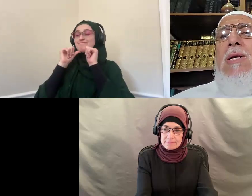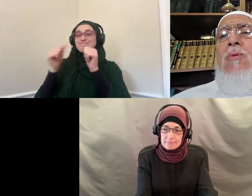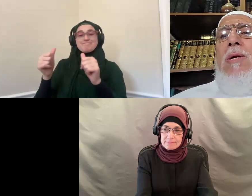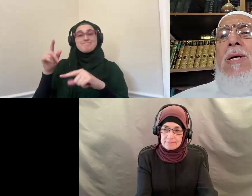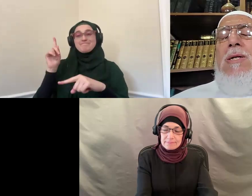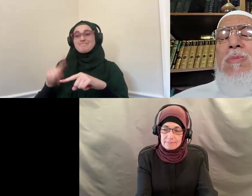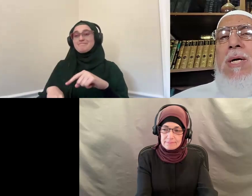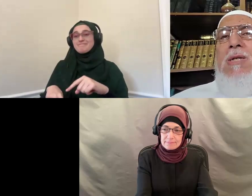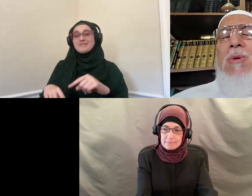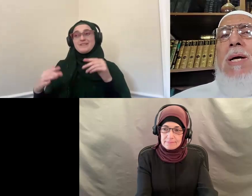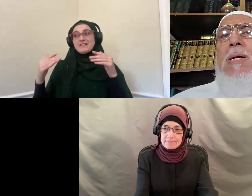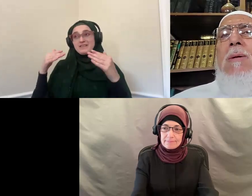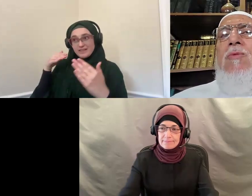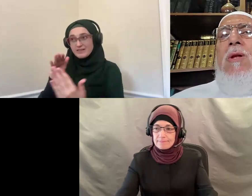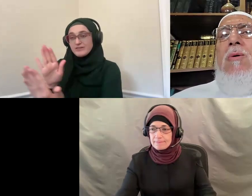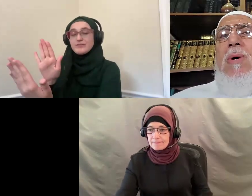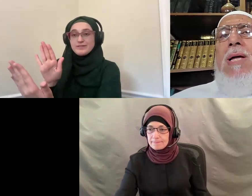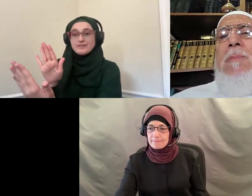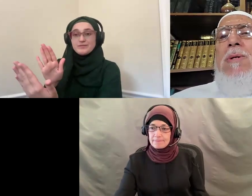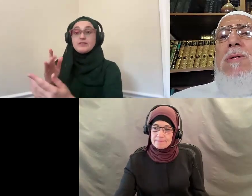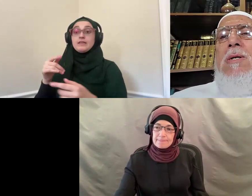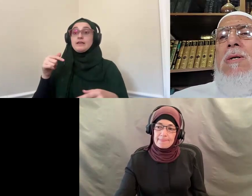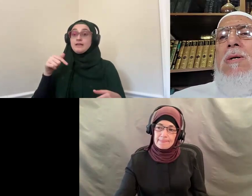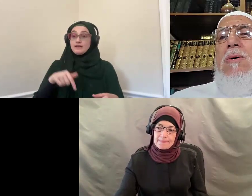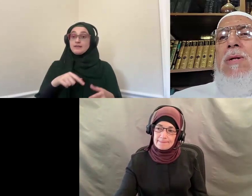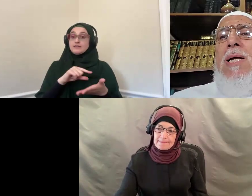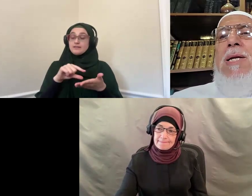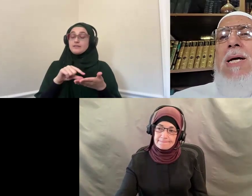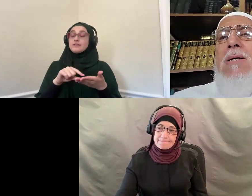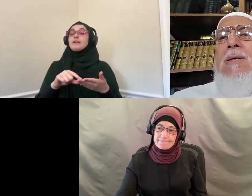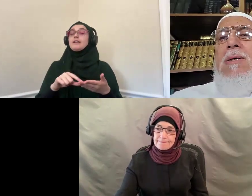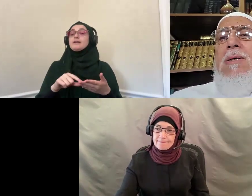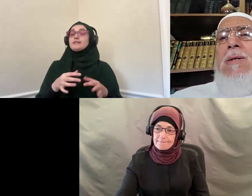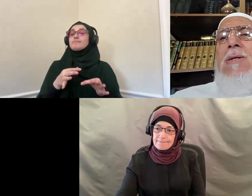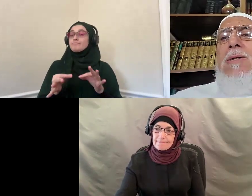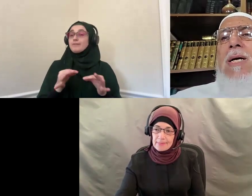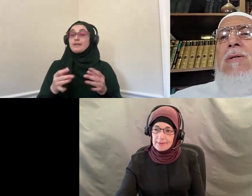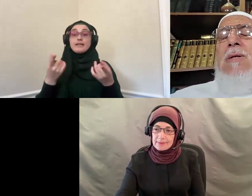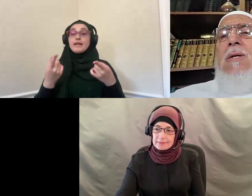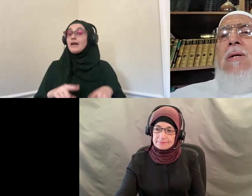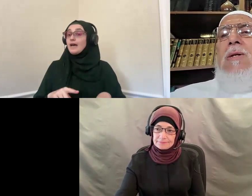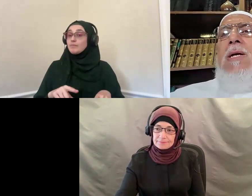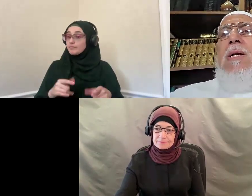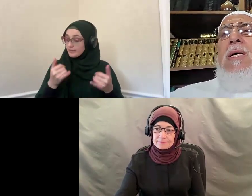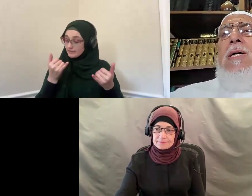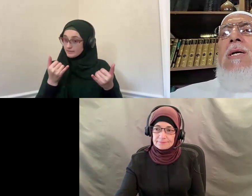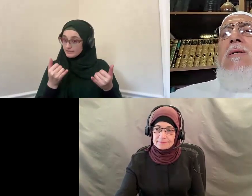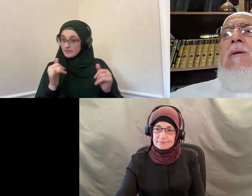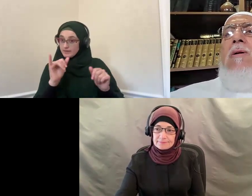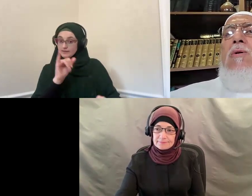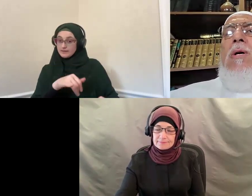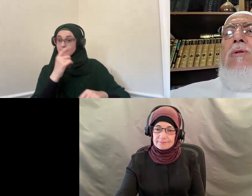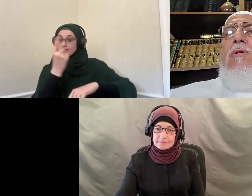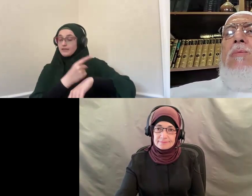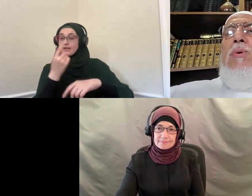And then it will explain what happens on that day. It says that it